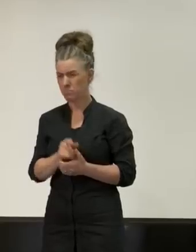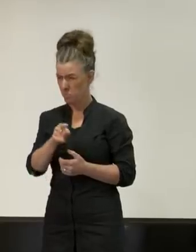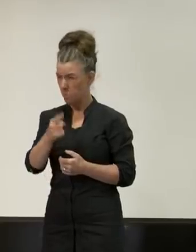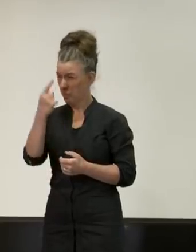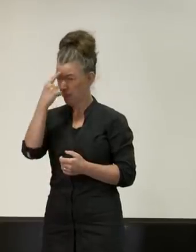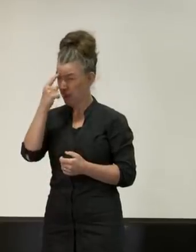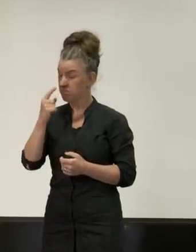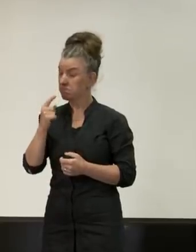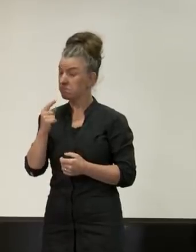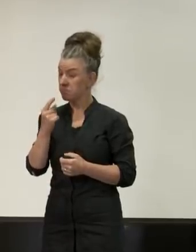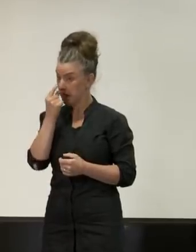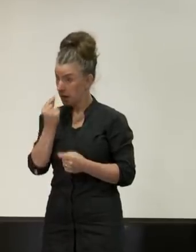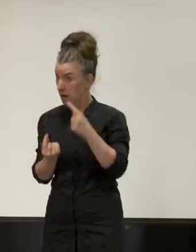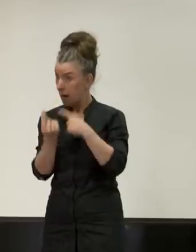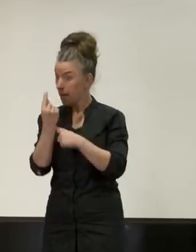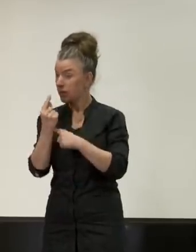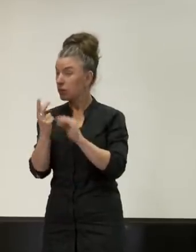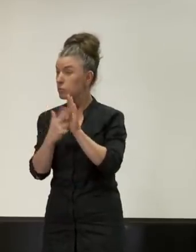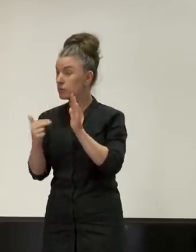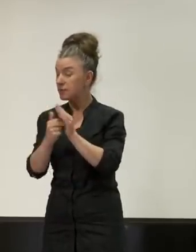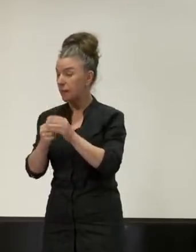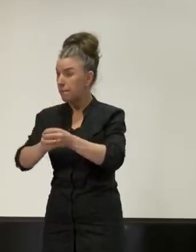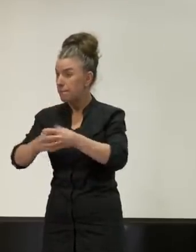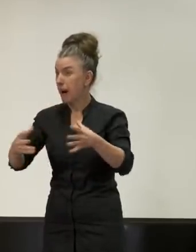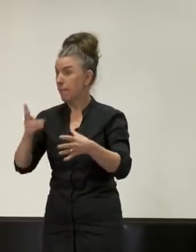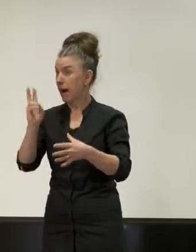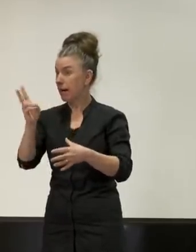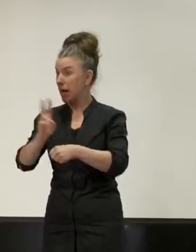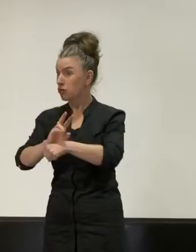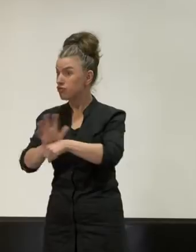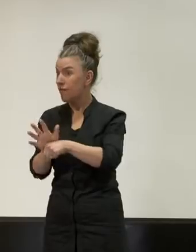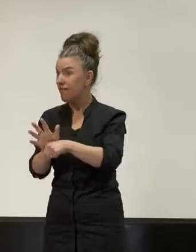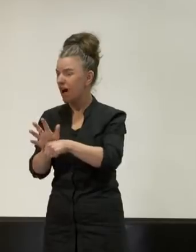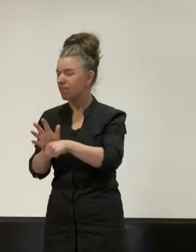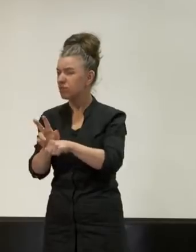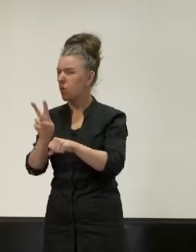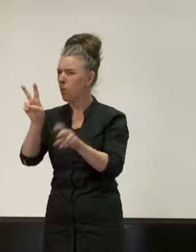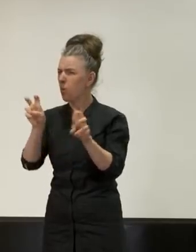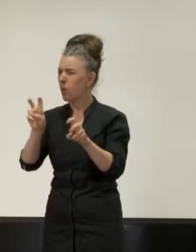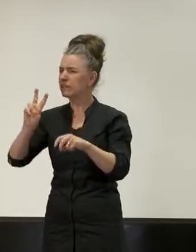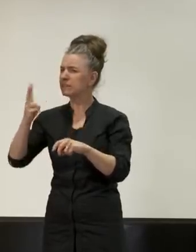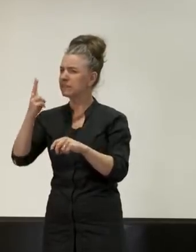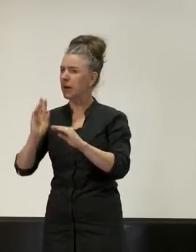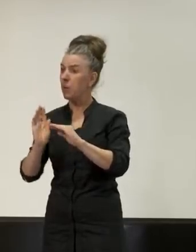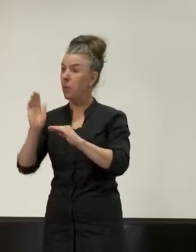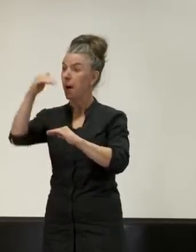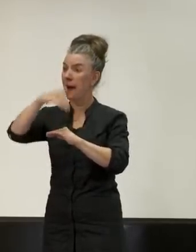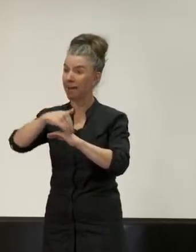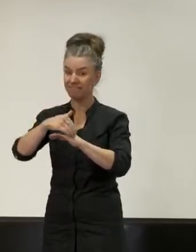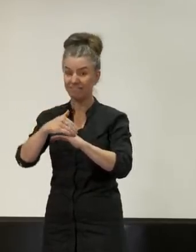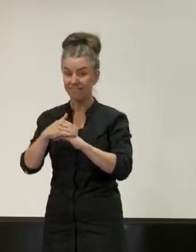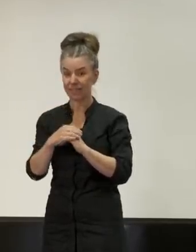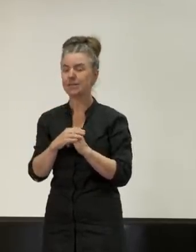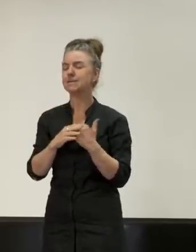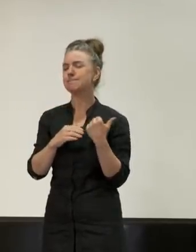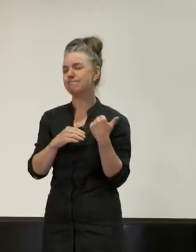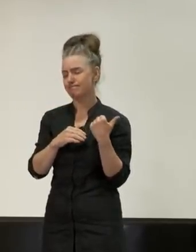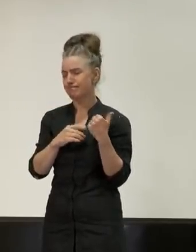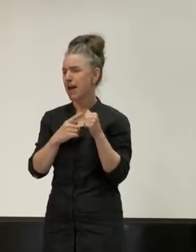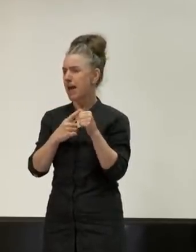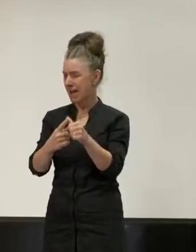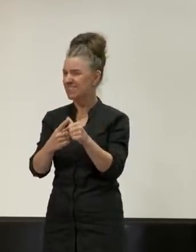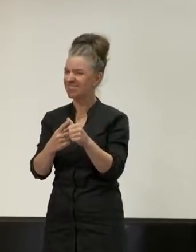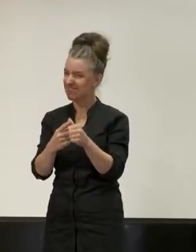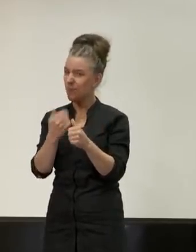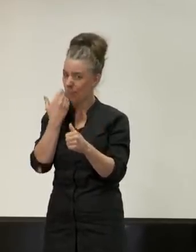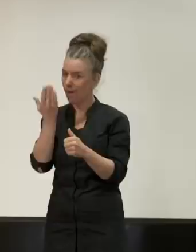wave? That is an ongoing potential for anyone in the world who is easing restrictions.